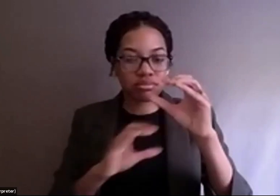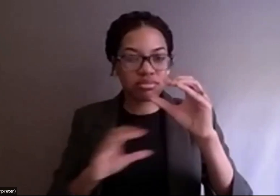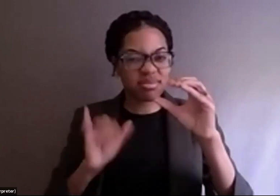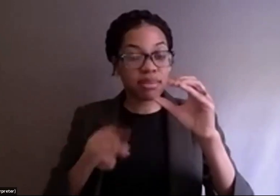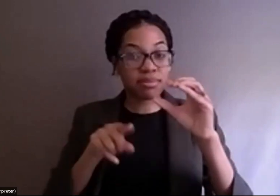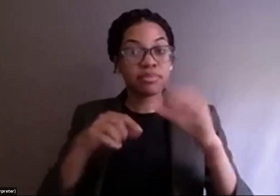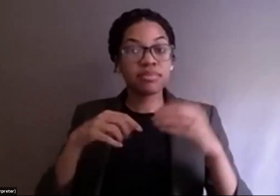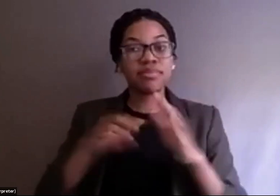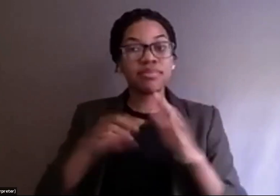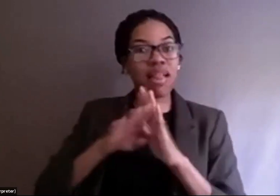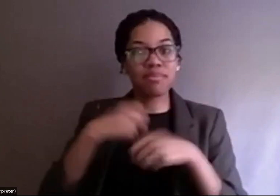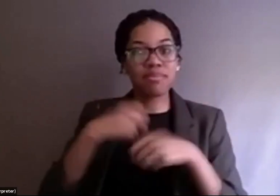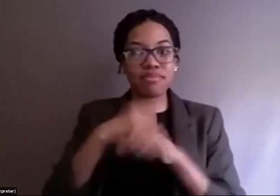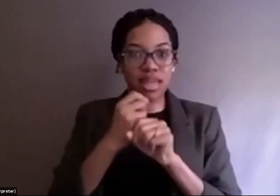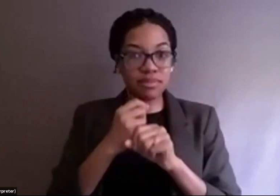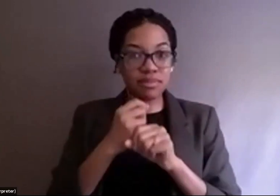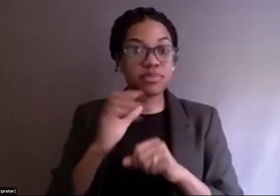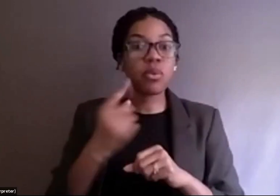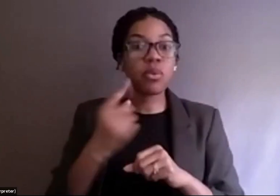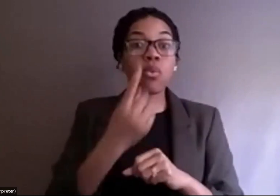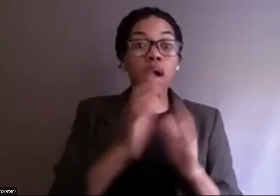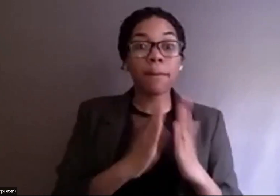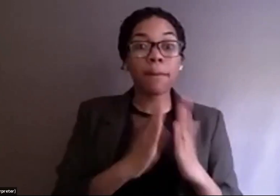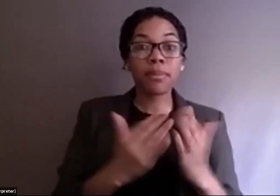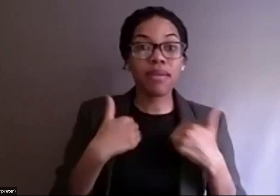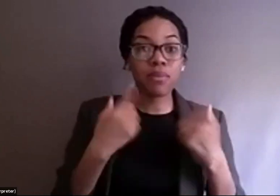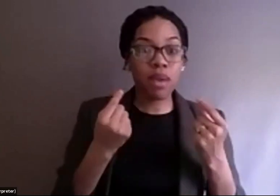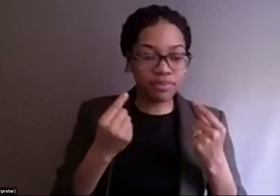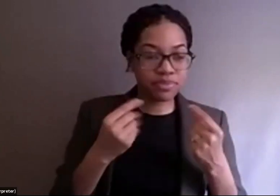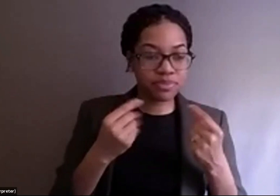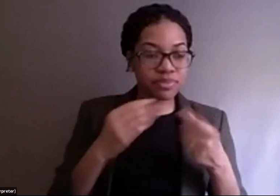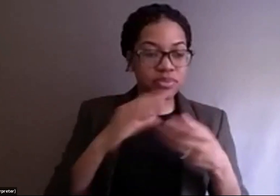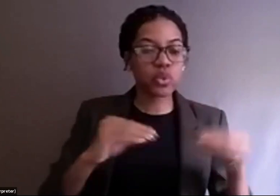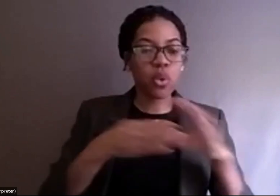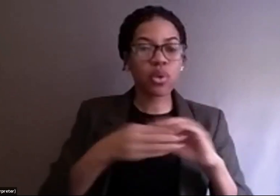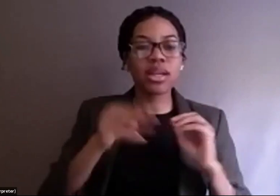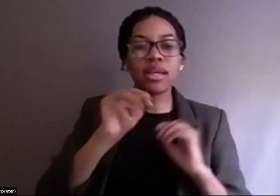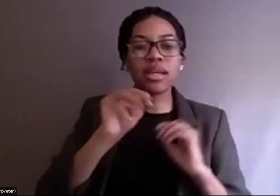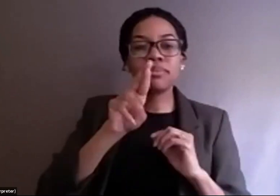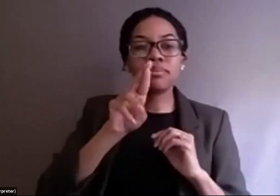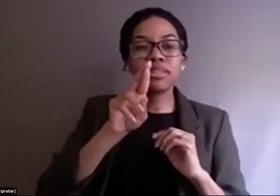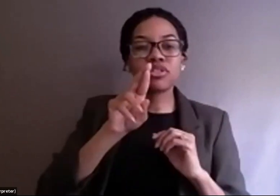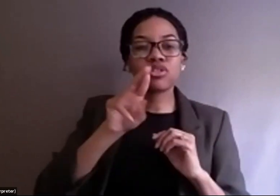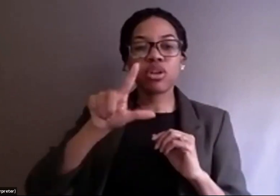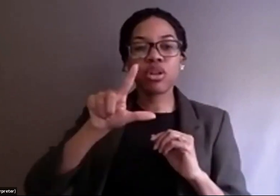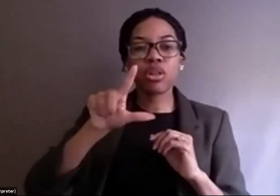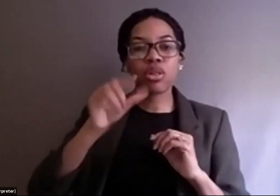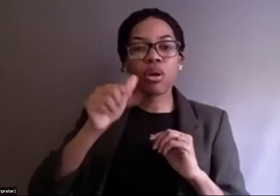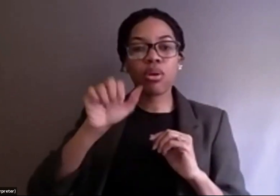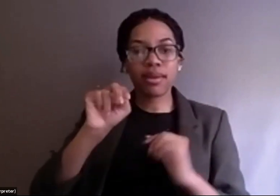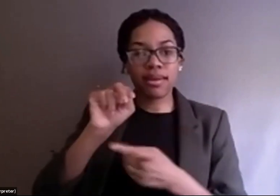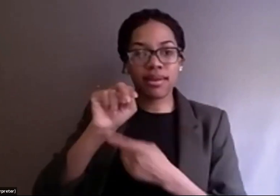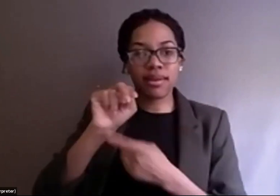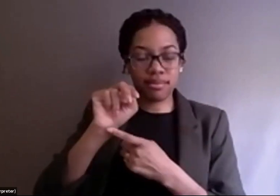had the picture of Mr. Logan, and what were the responsibilities of the